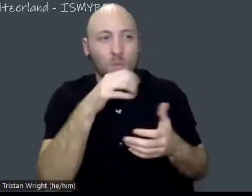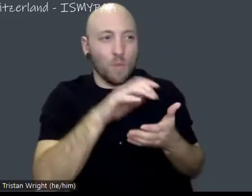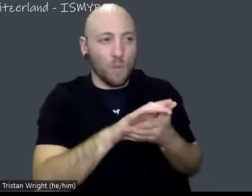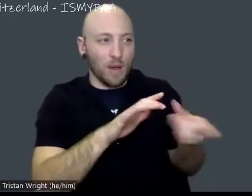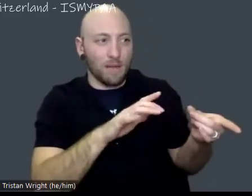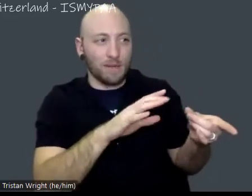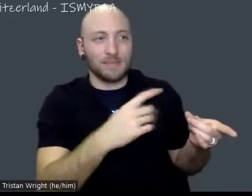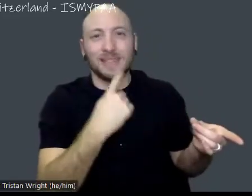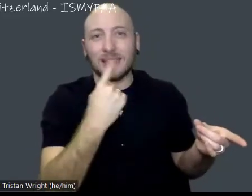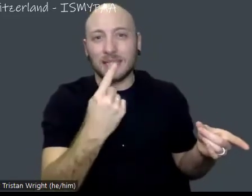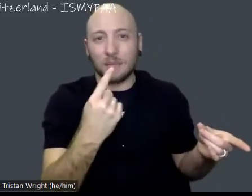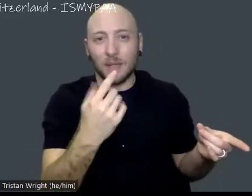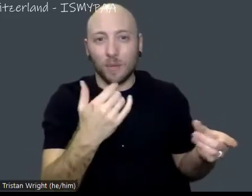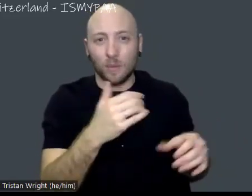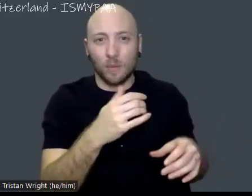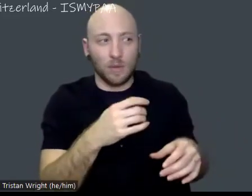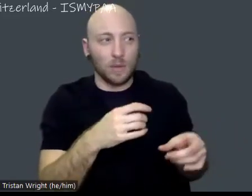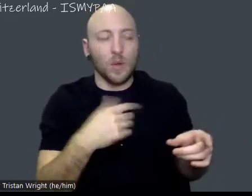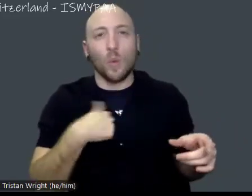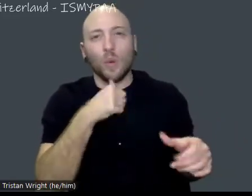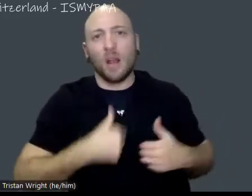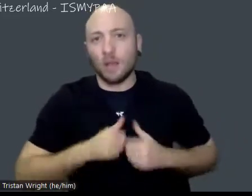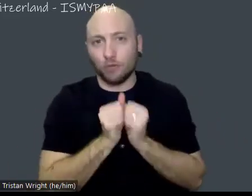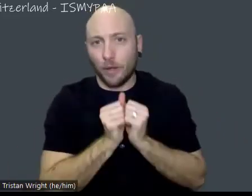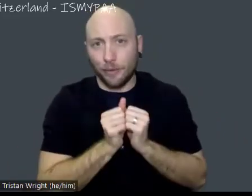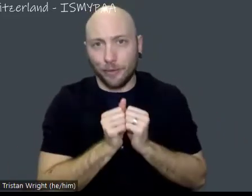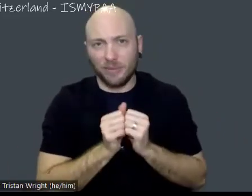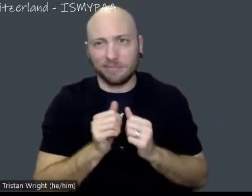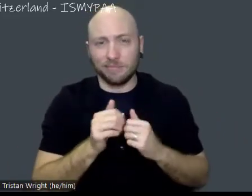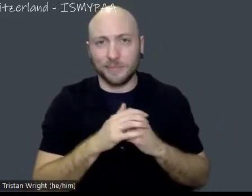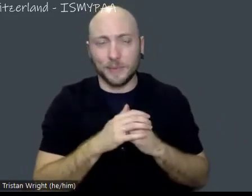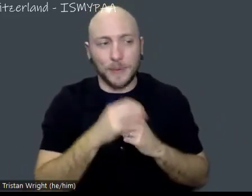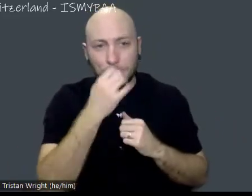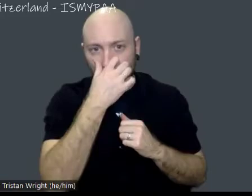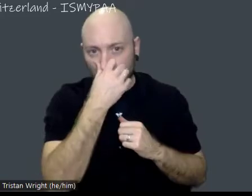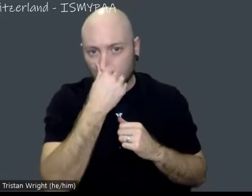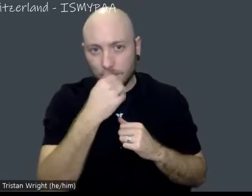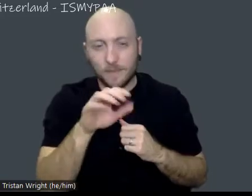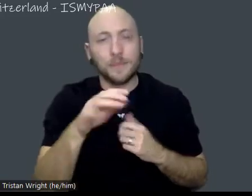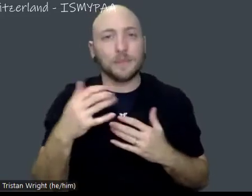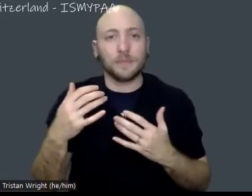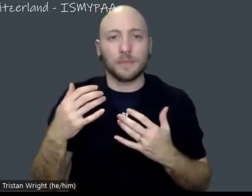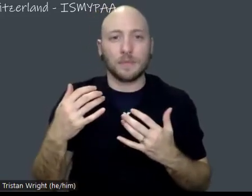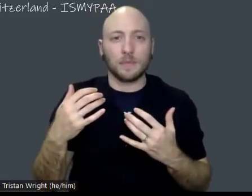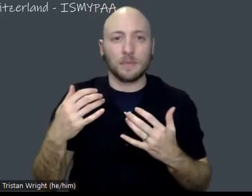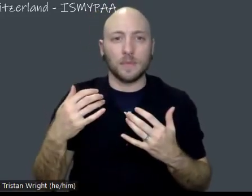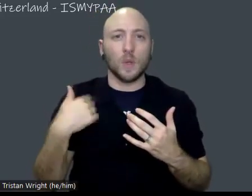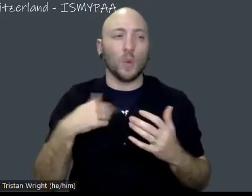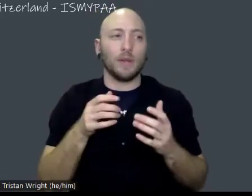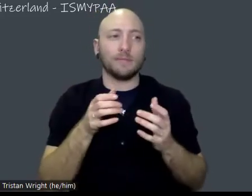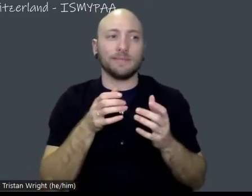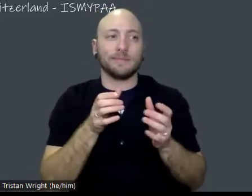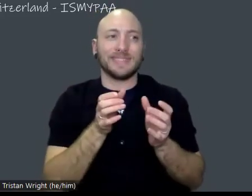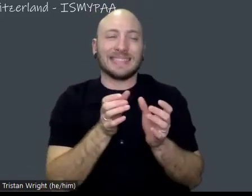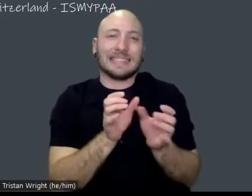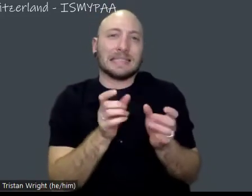evening. I wasn't living with her at that time. I've been now living separated for